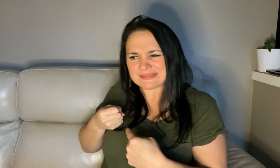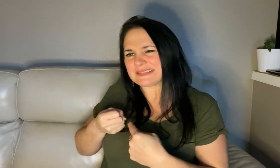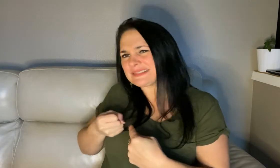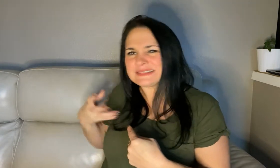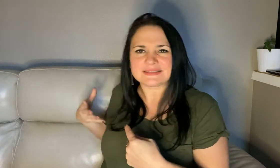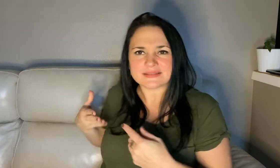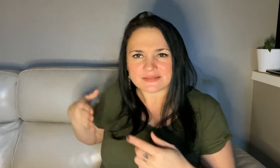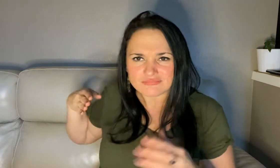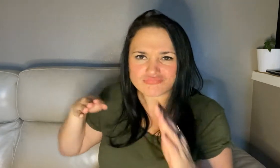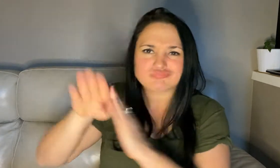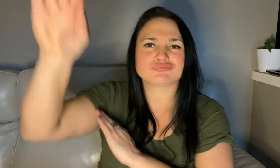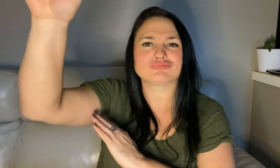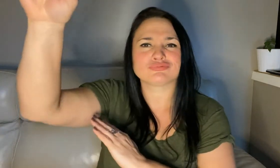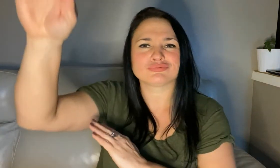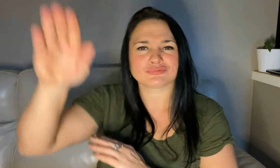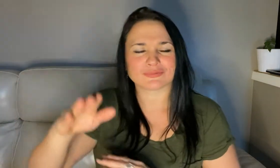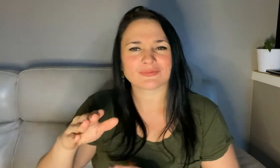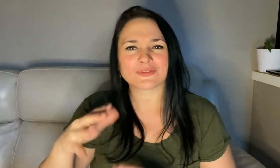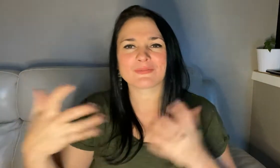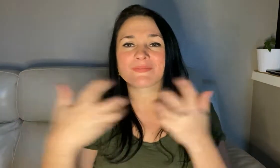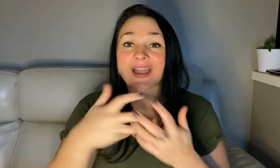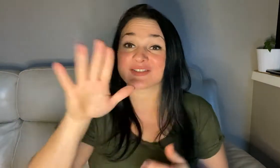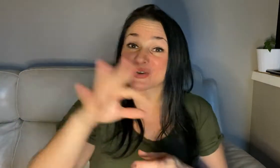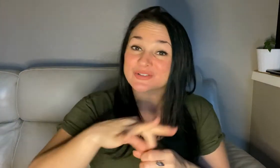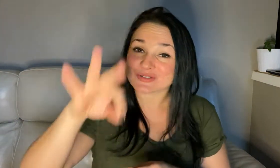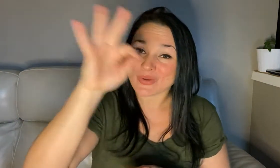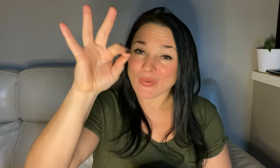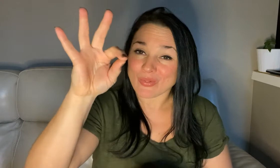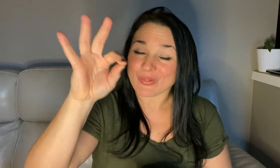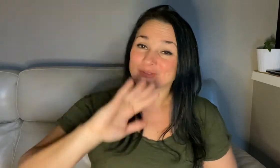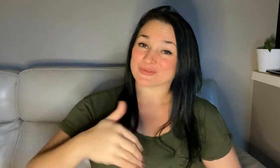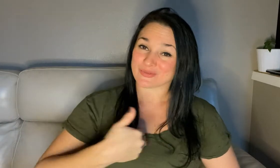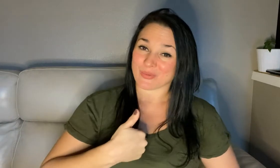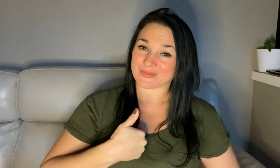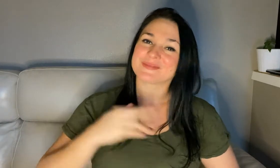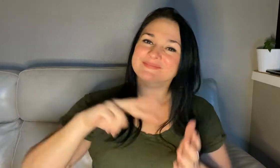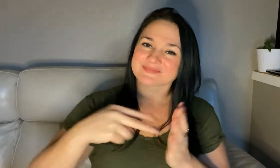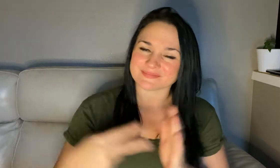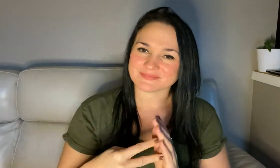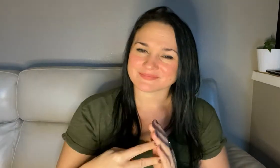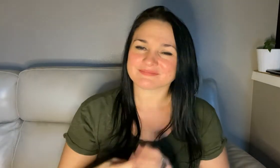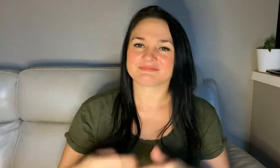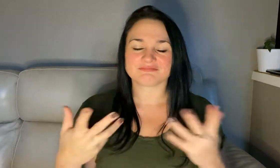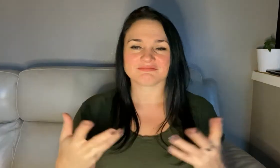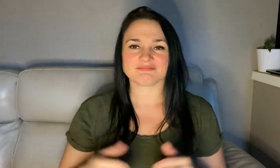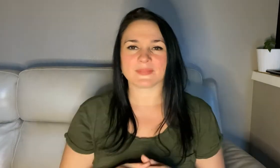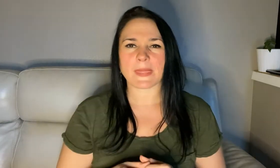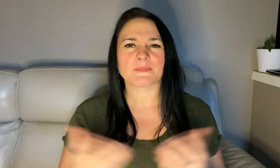these things back for? Let them go and let us soar forward. It's your soul's purpose. It's